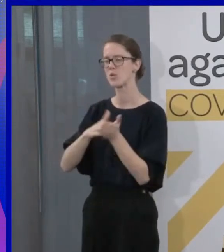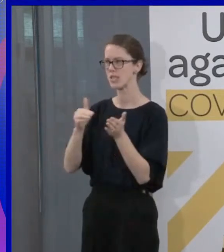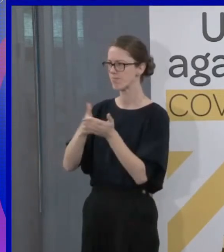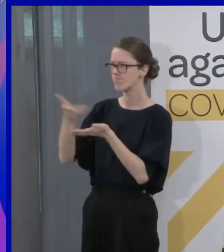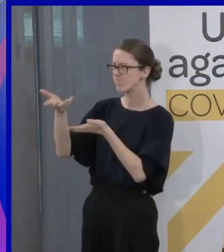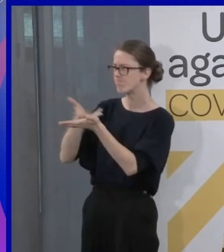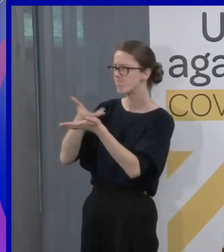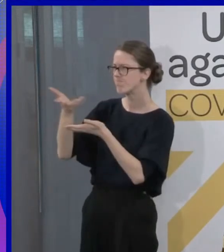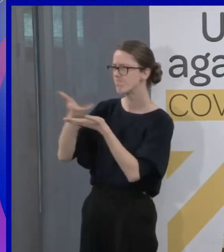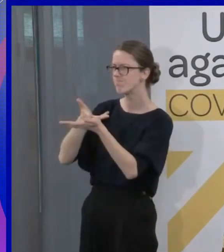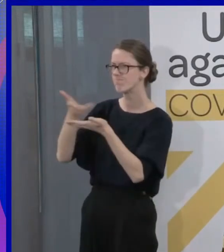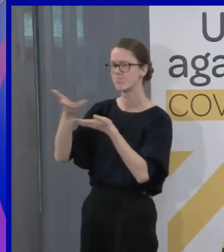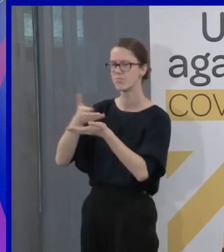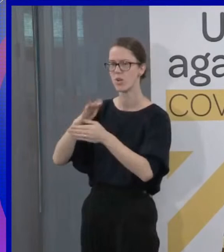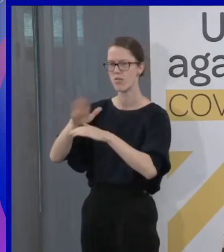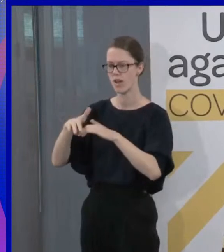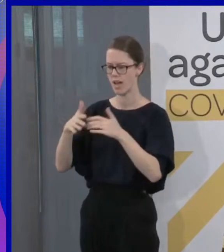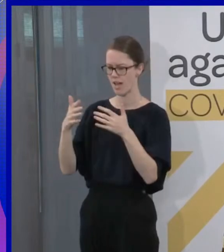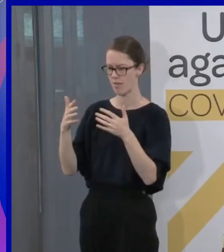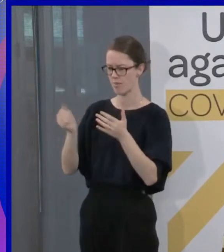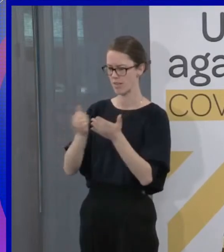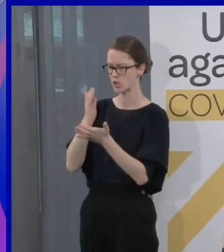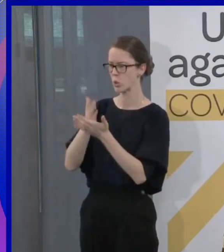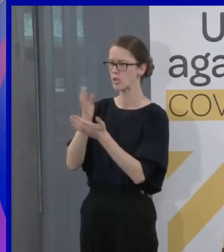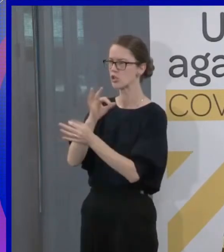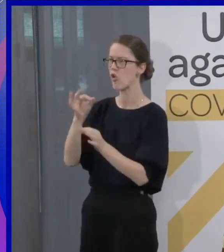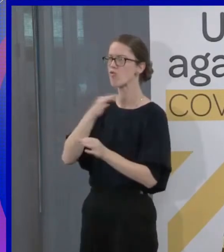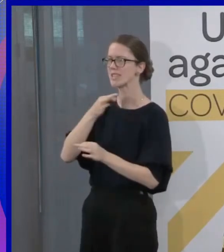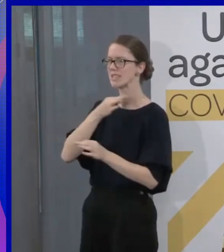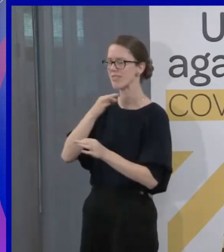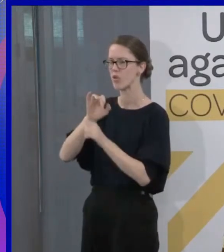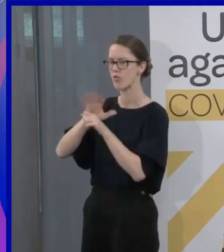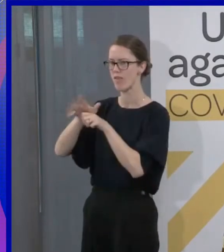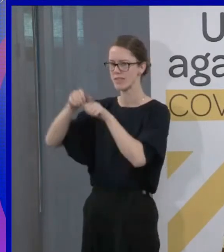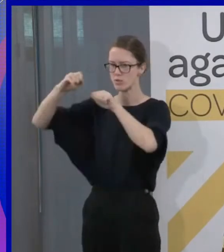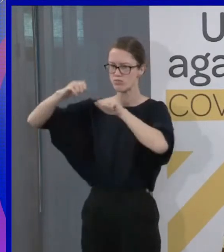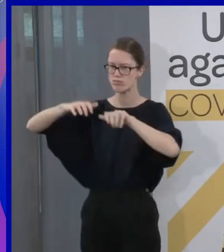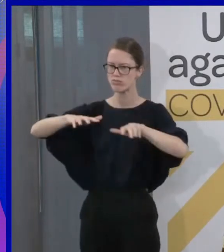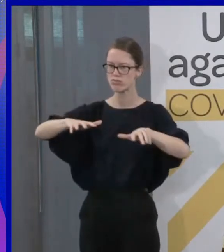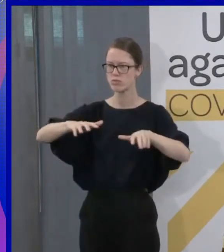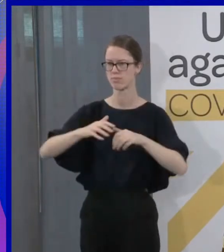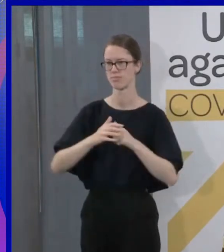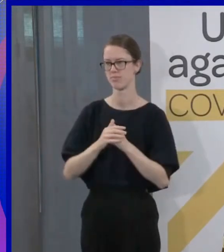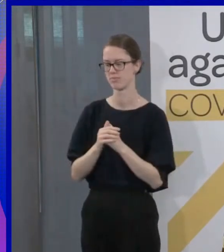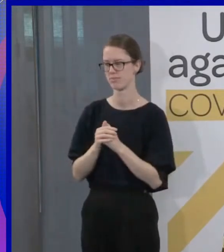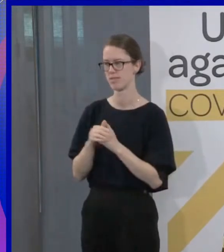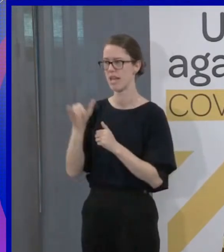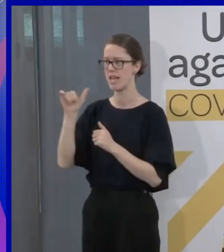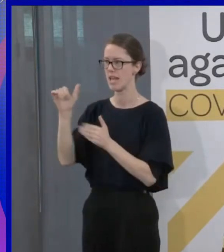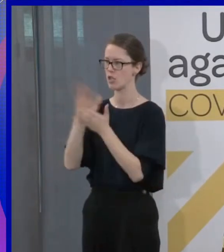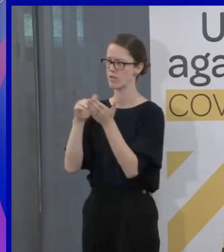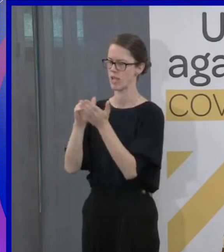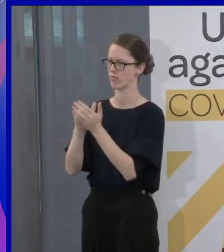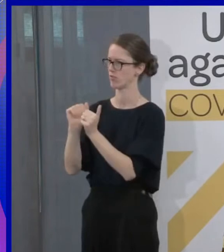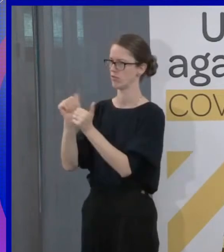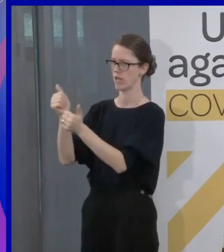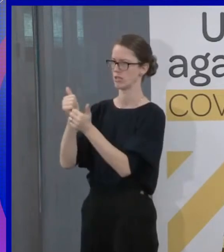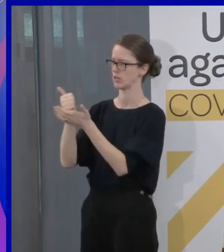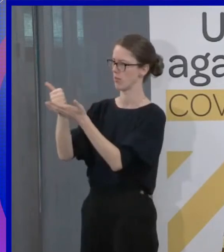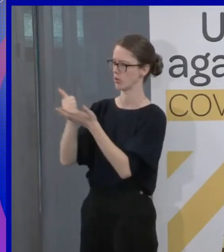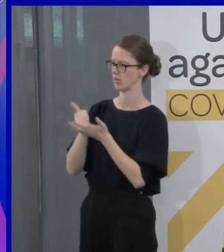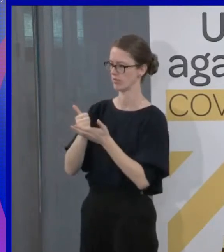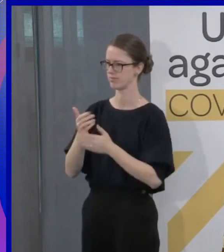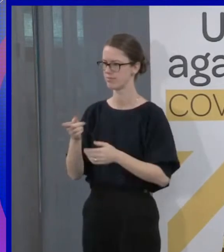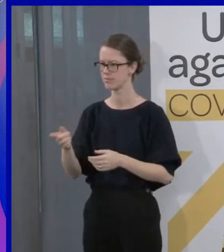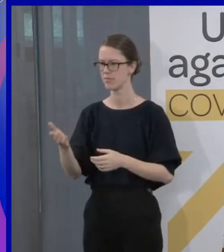we can make sure that that is not a potential route for the virus into the country, and they've been incredibly supportive right through that process. And after